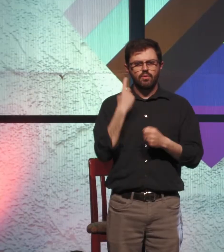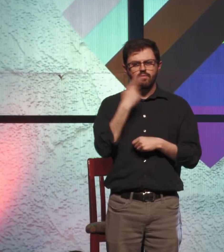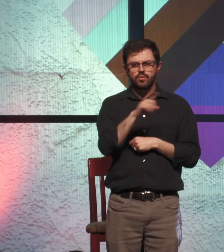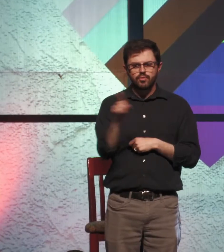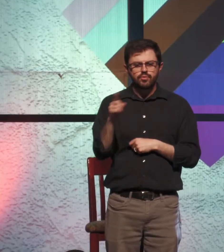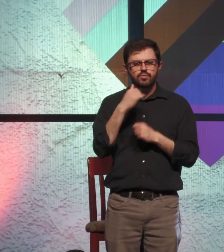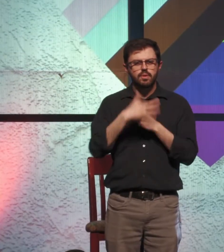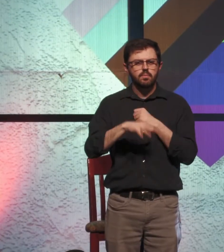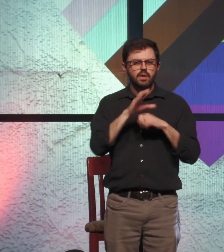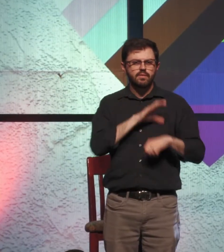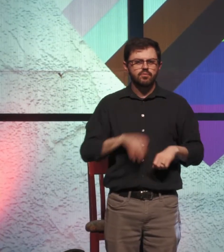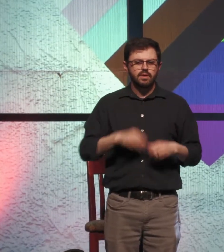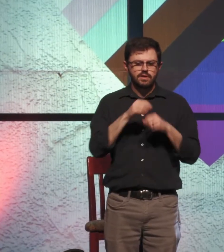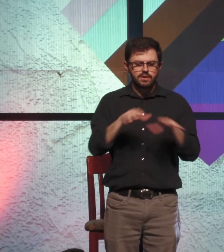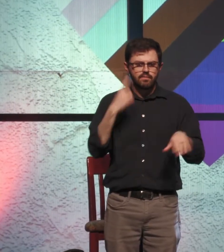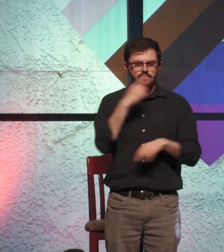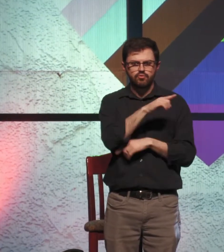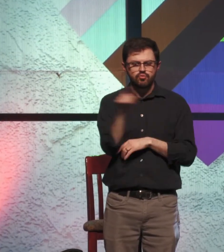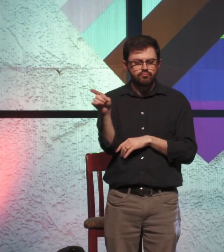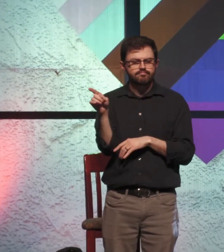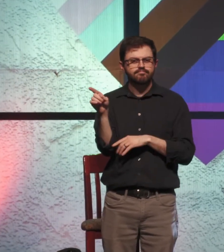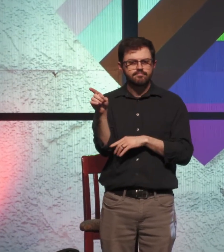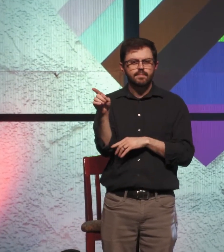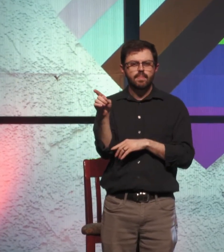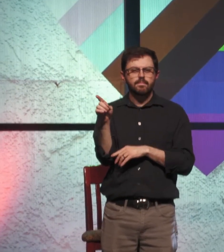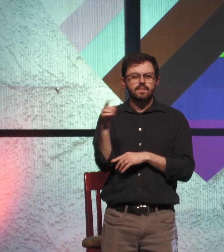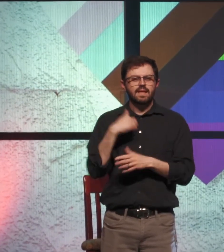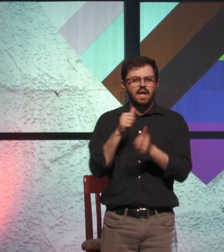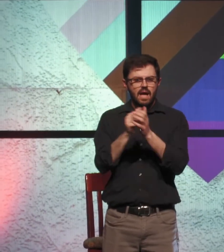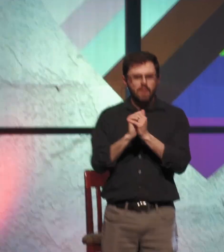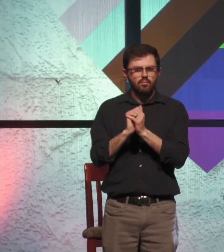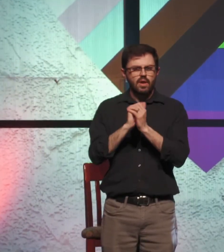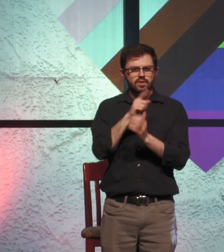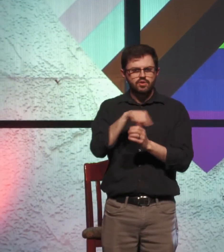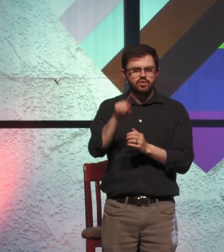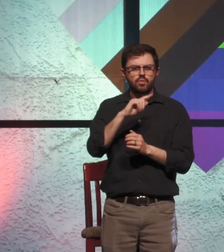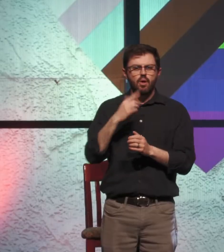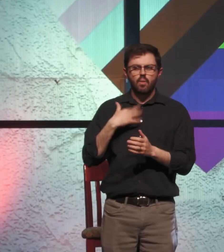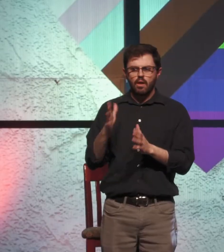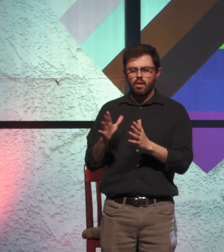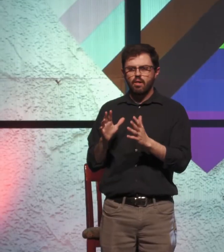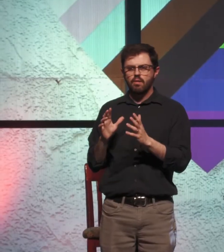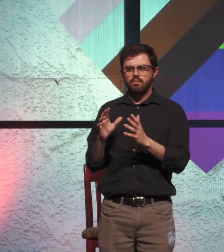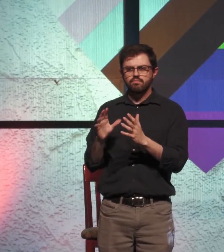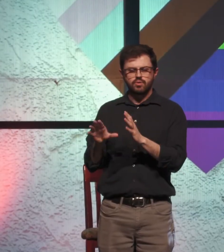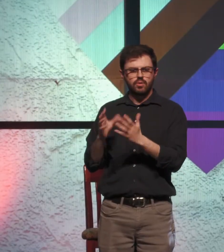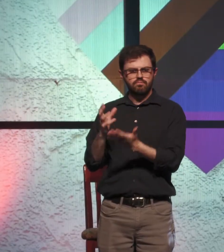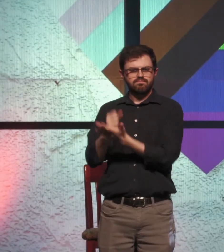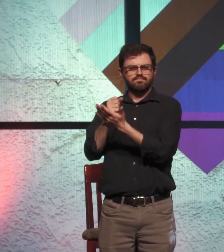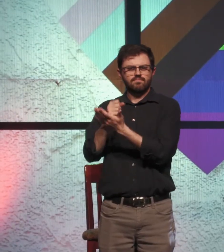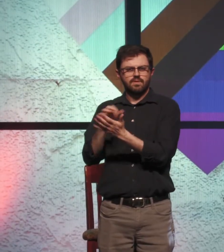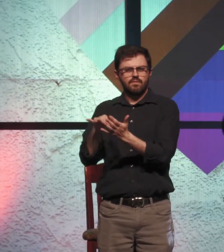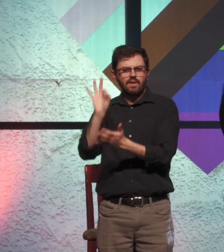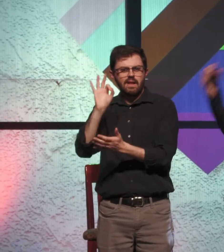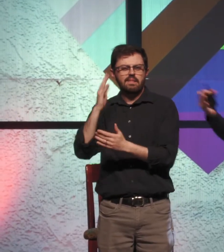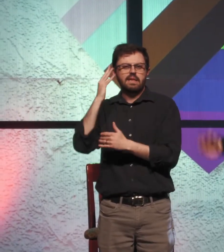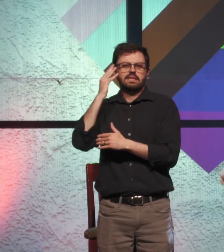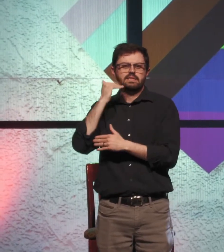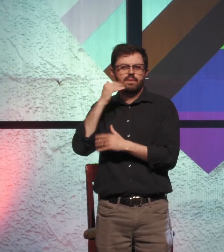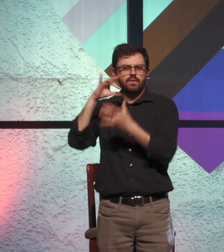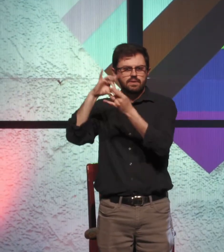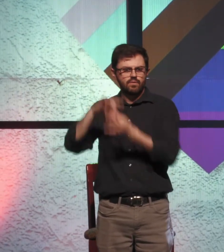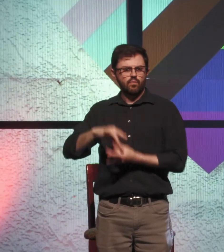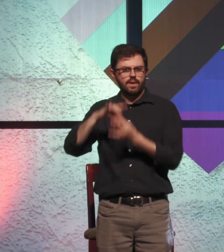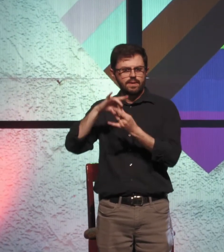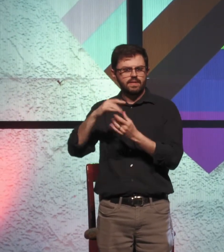for you. And I pray that you will find that experience, and that you will love yourself, and that you will love